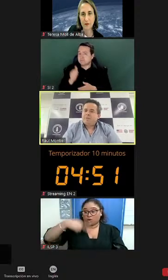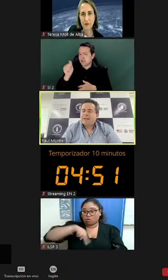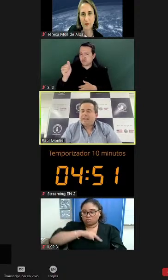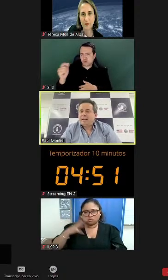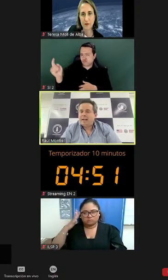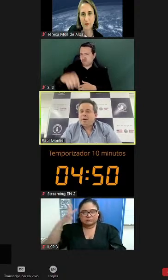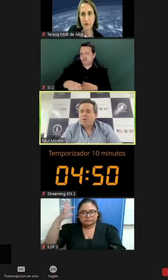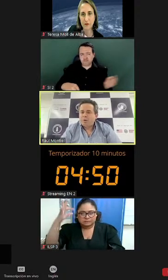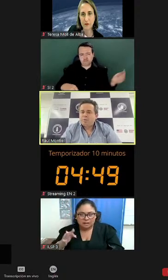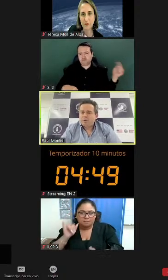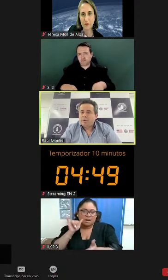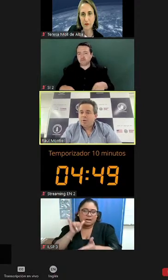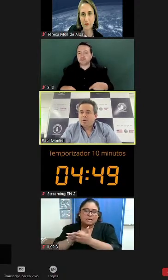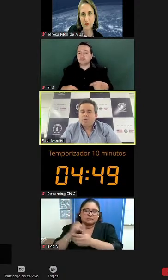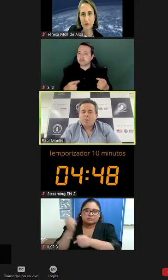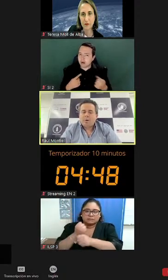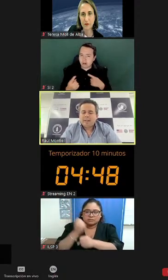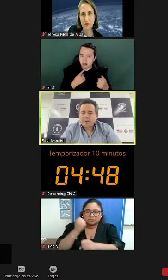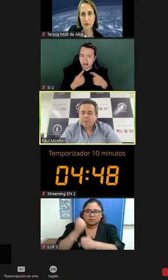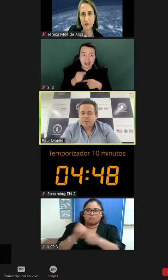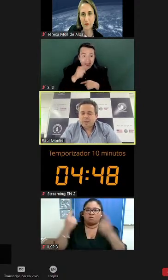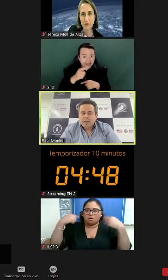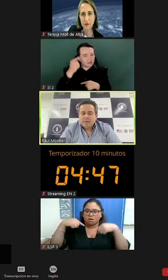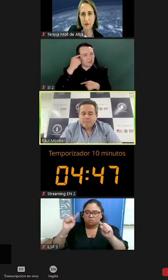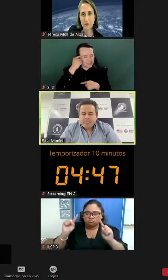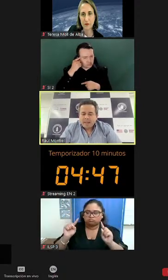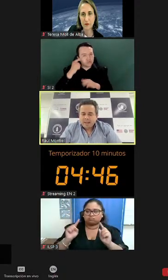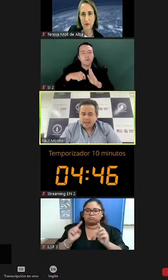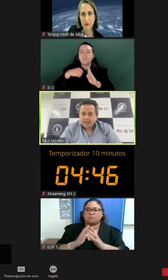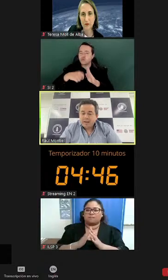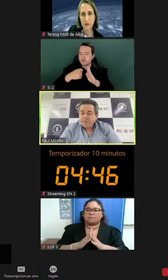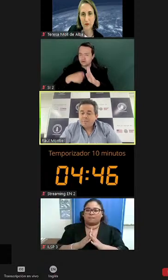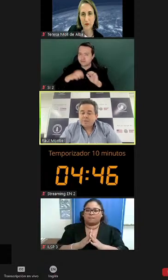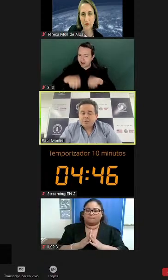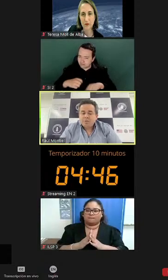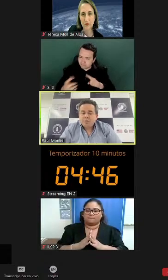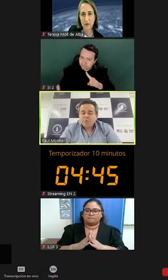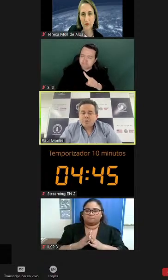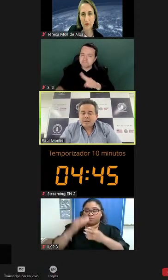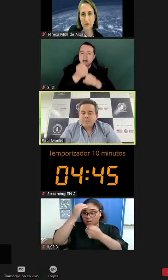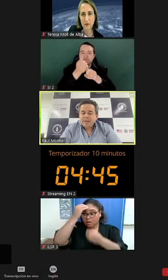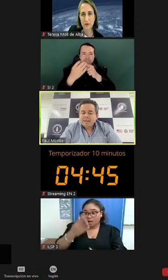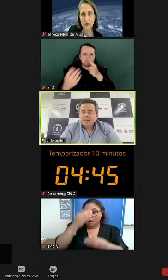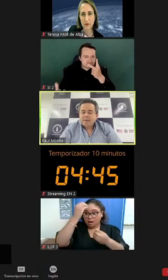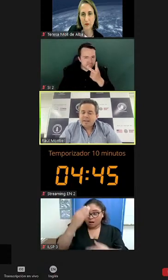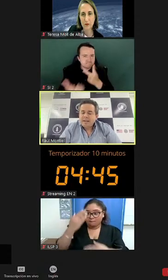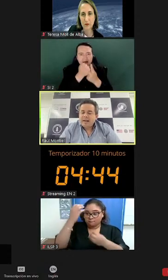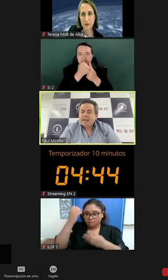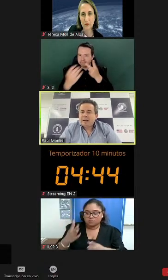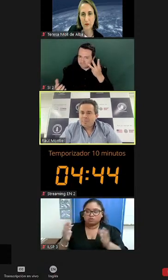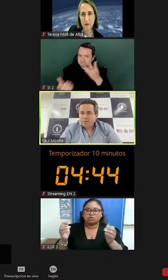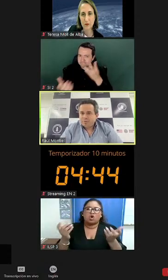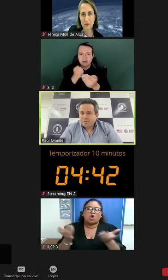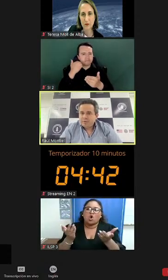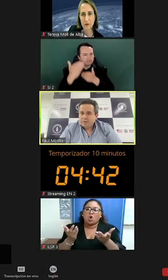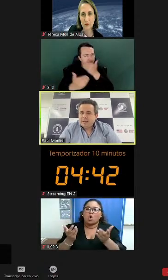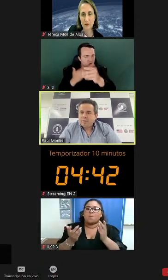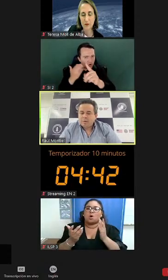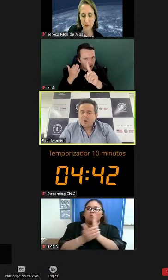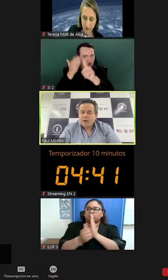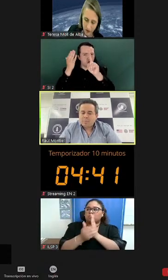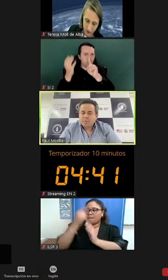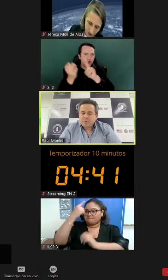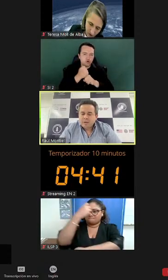of this we believe this project we generate collaborative achievements information as a tool to